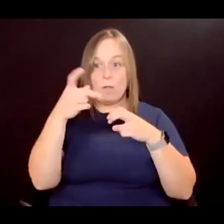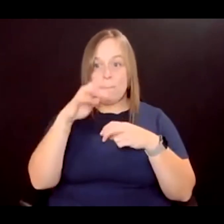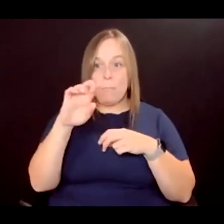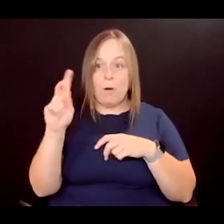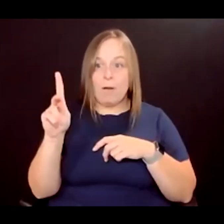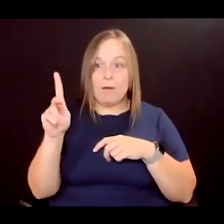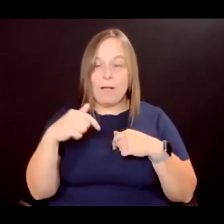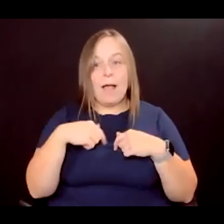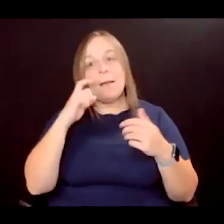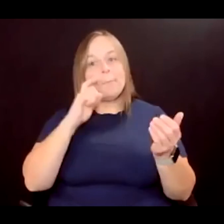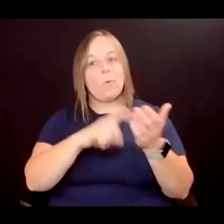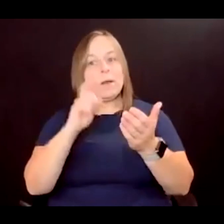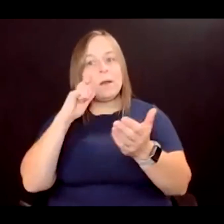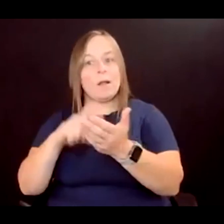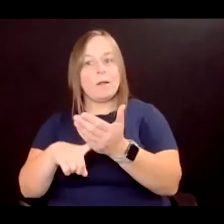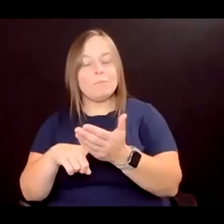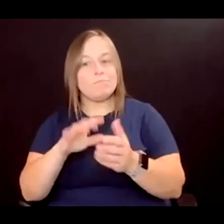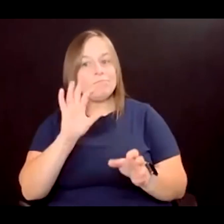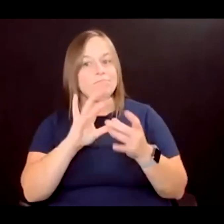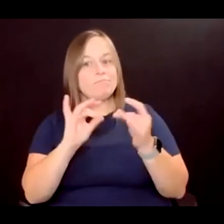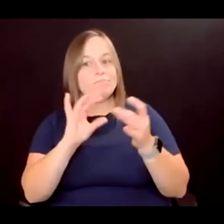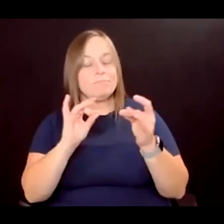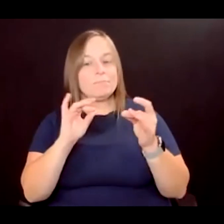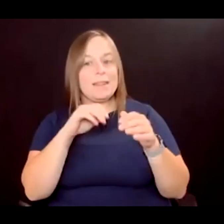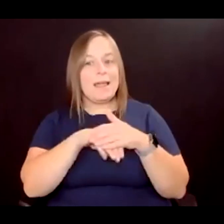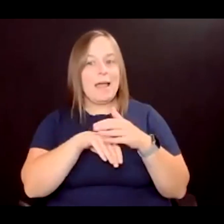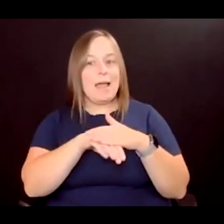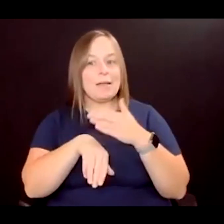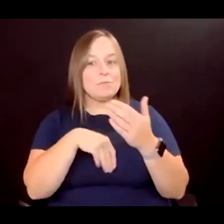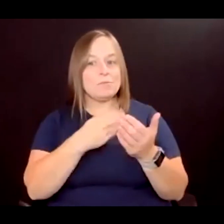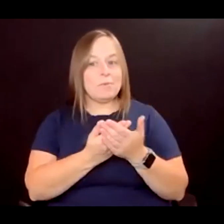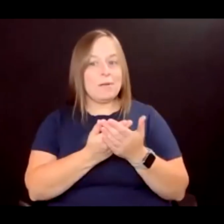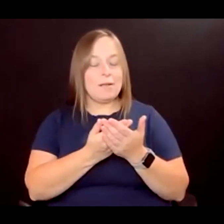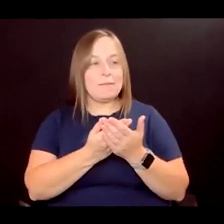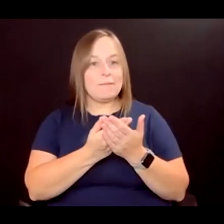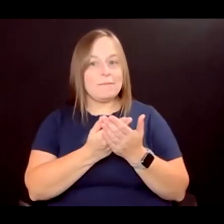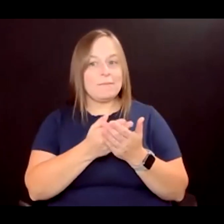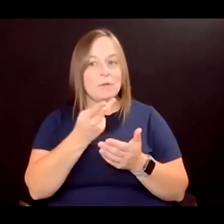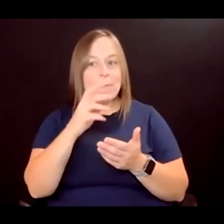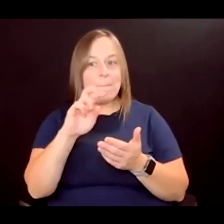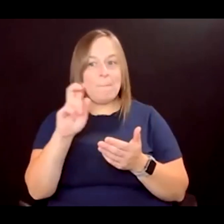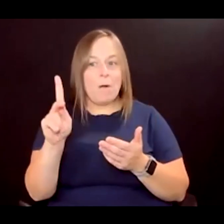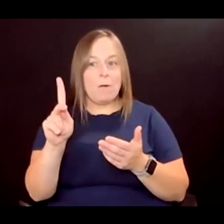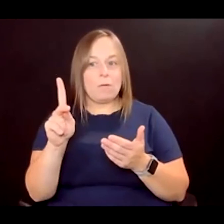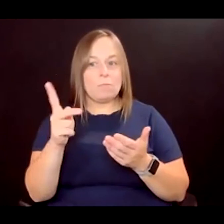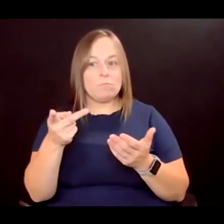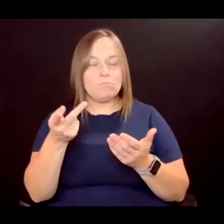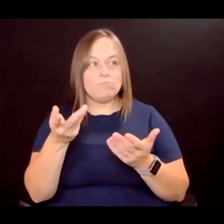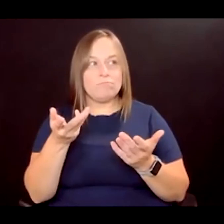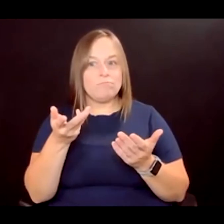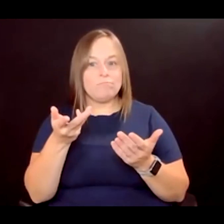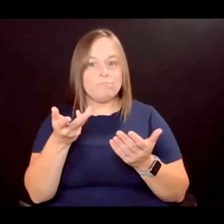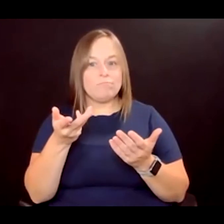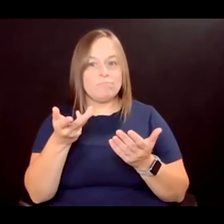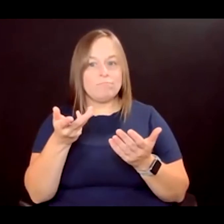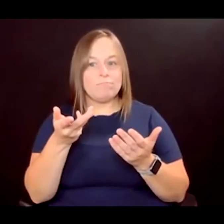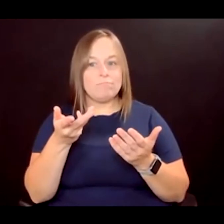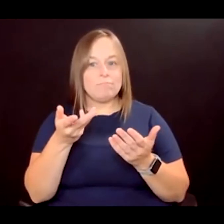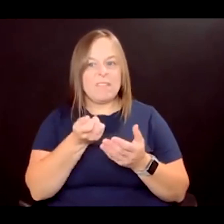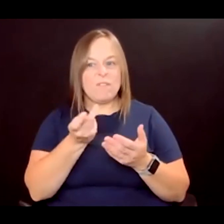that there's livability for all people. And honestly, I'm very disappointed to hear about the ADA committee that the city leadership has not